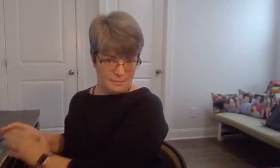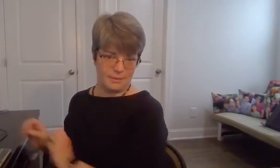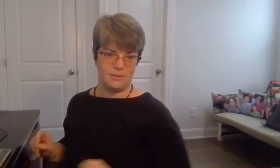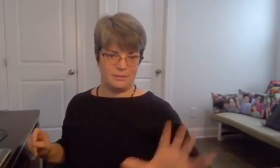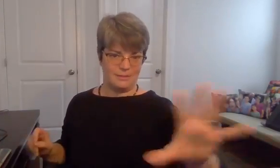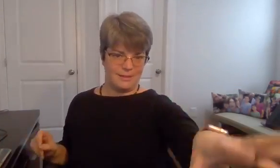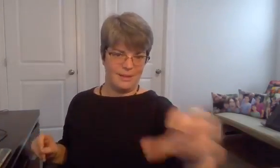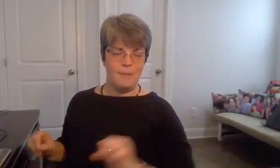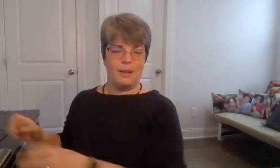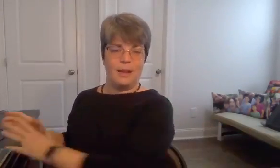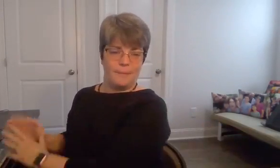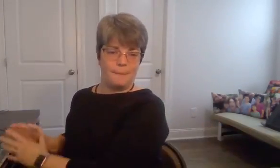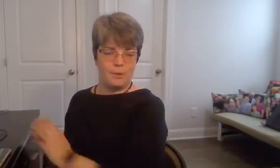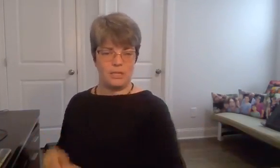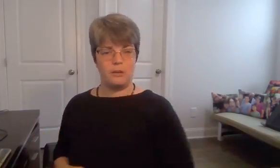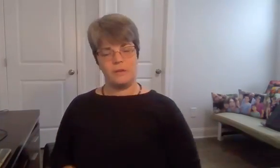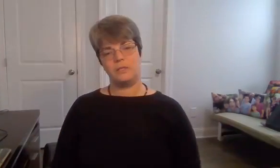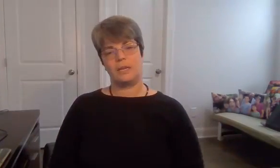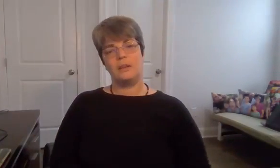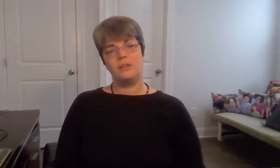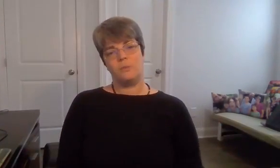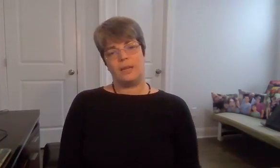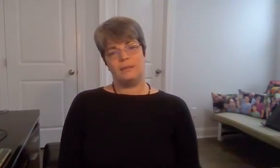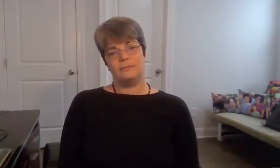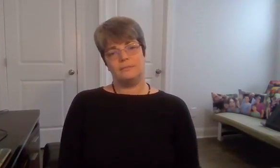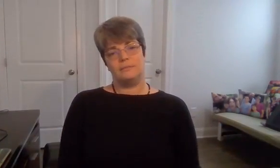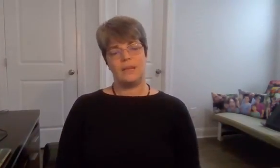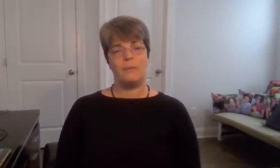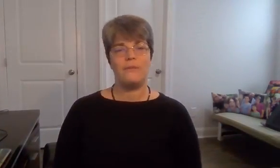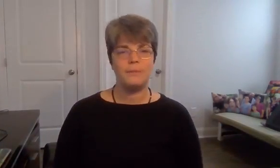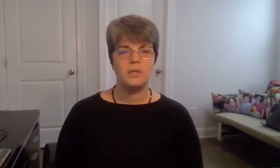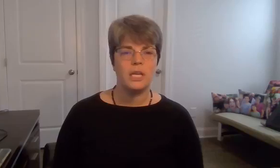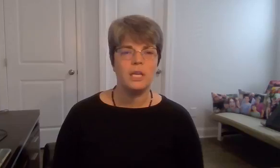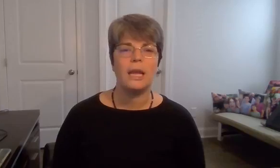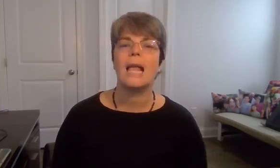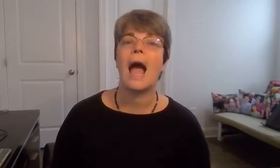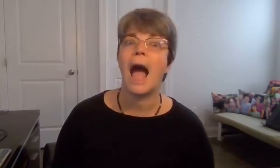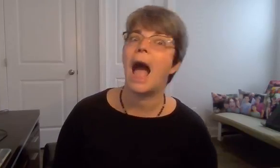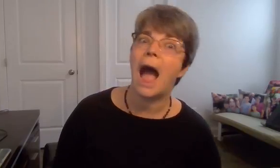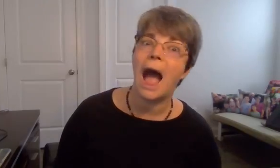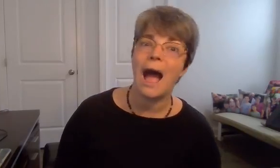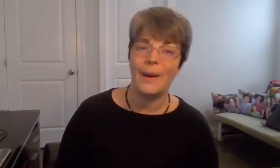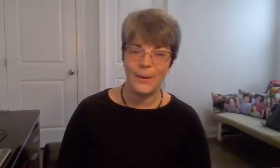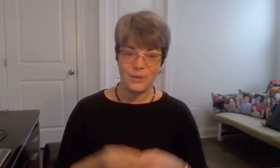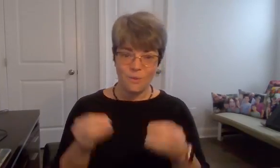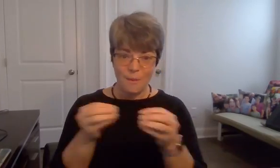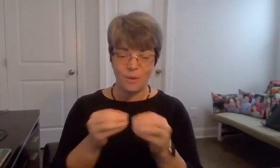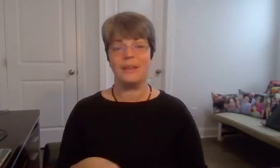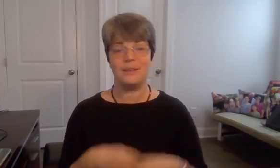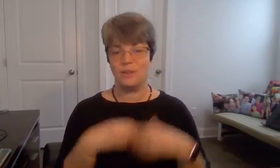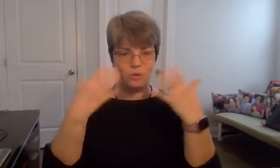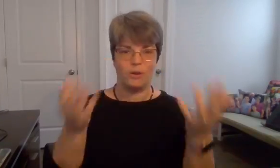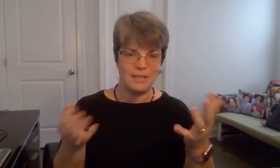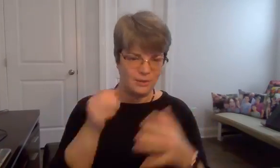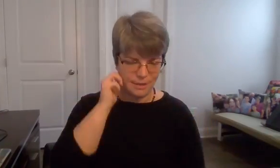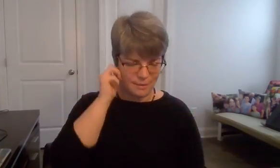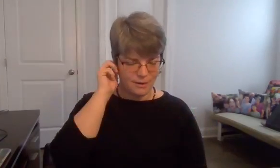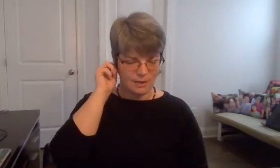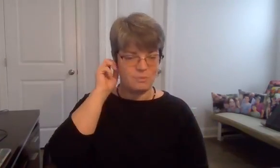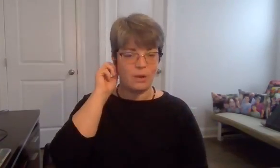because of but put down over here a second and just wait. And wait for them to look at you like, oh, you want, or like, grunt at you somehow or express